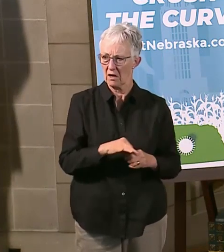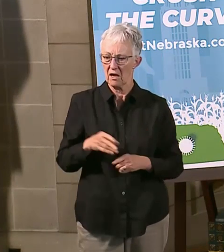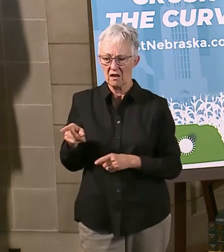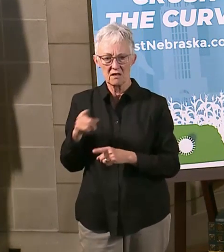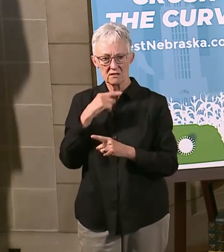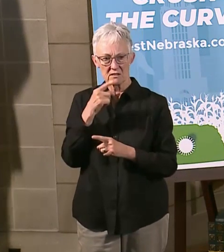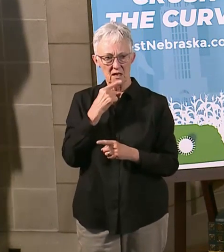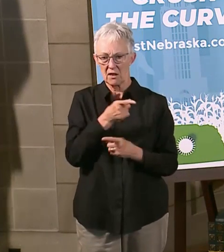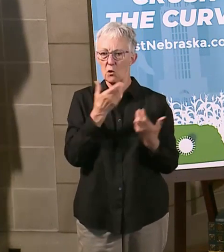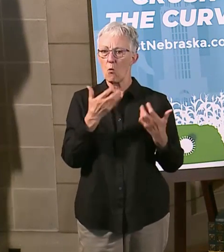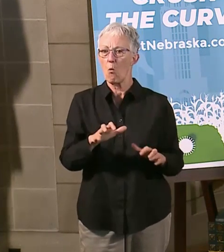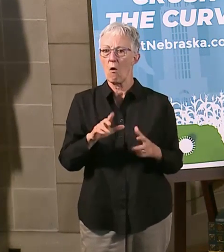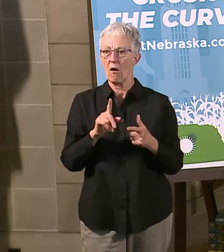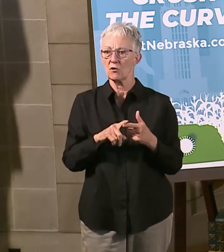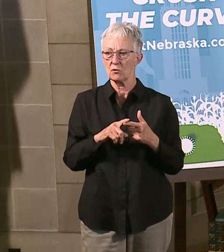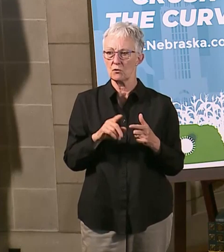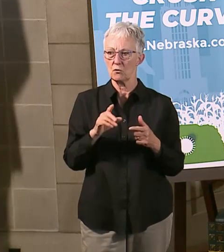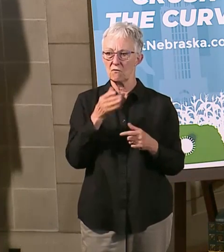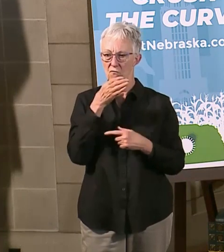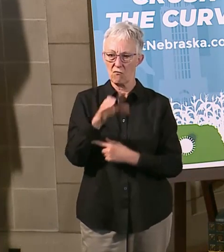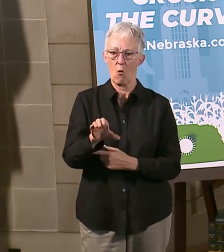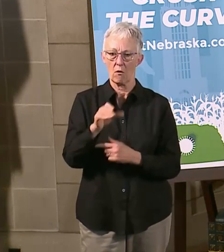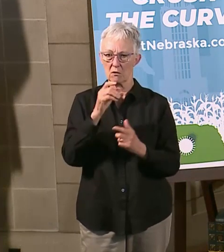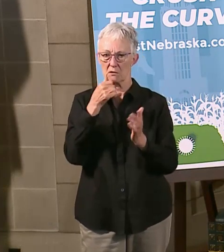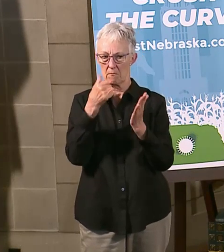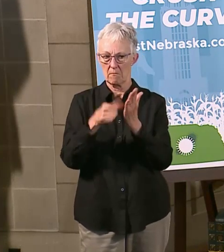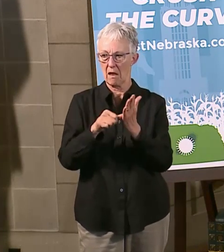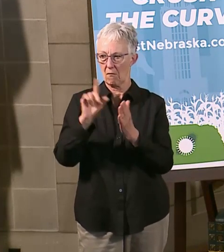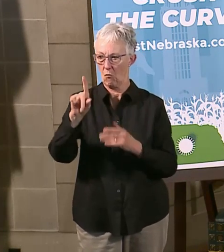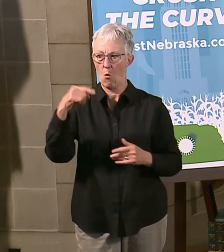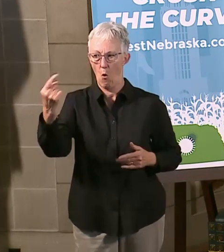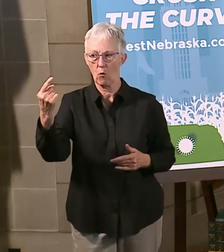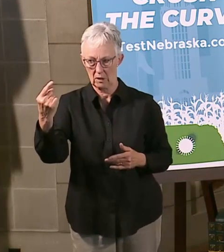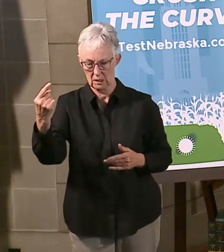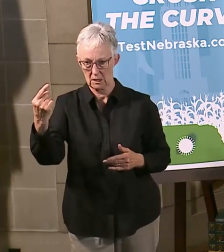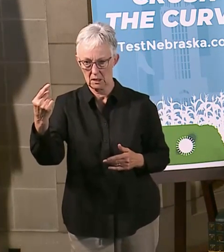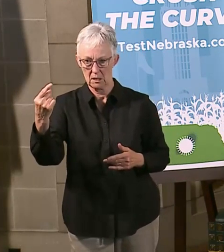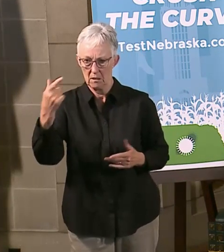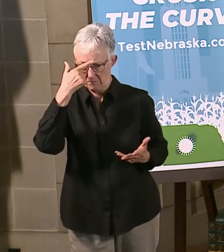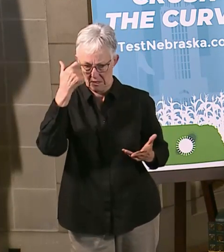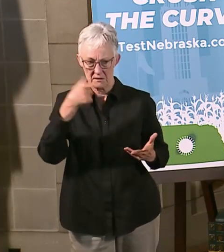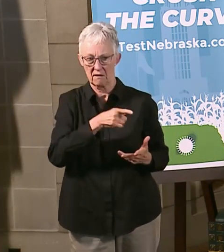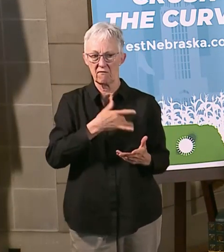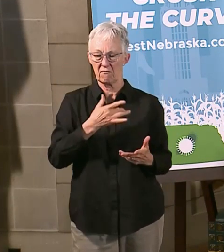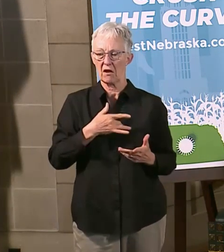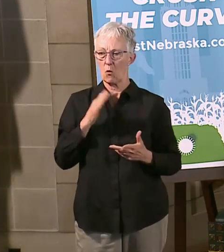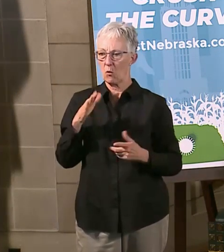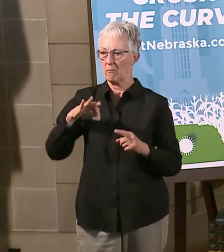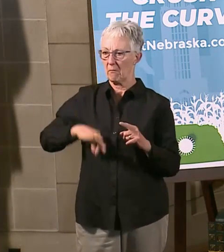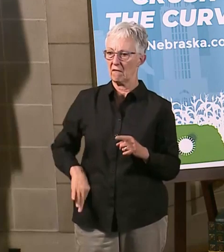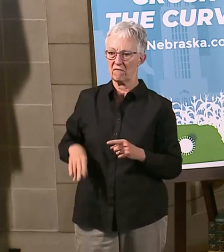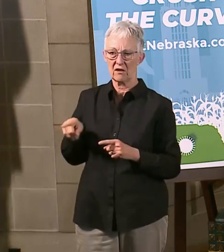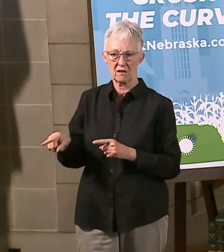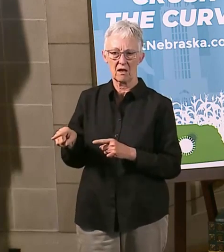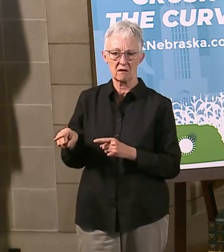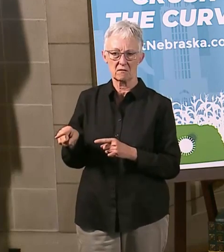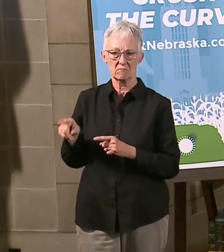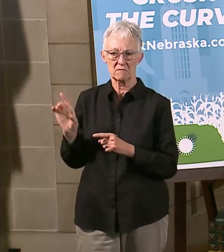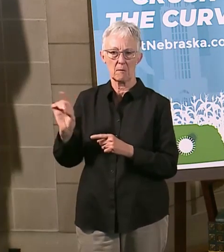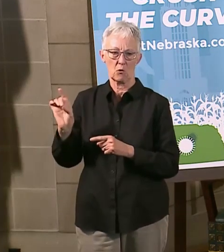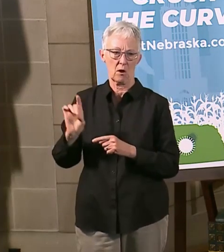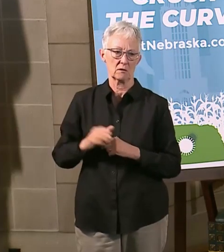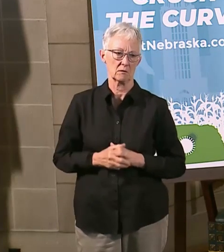that criticism? We have sent out early ballot requests to every voter in Nebraska, and we are seeing a huge response of